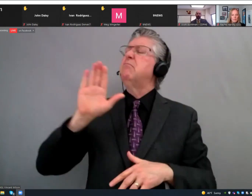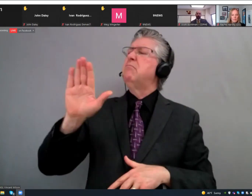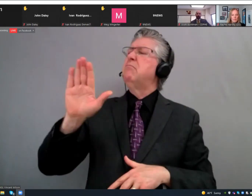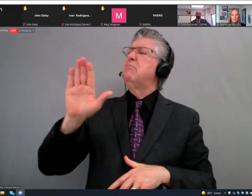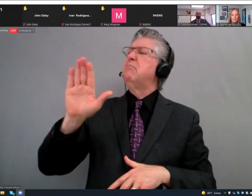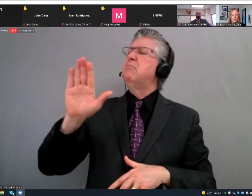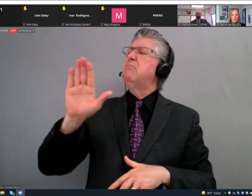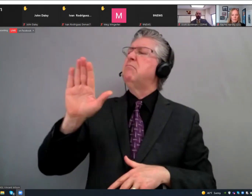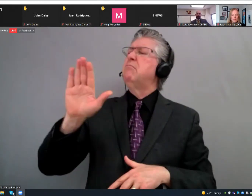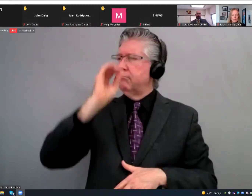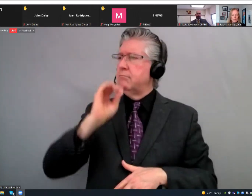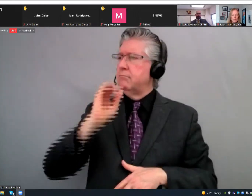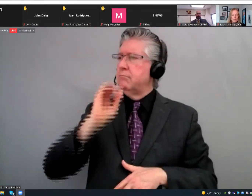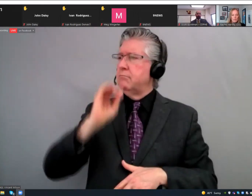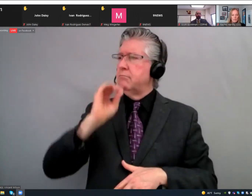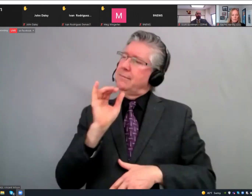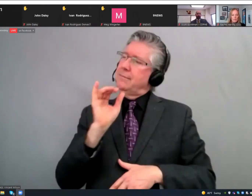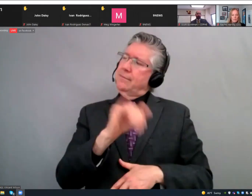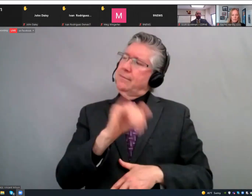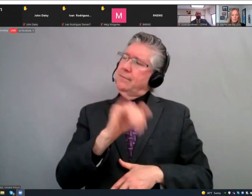the outcome of this would